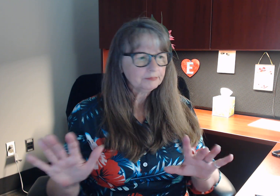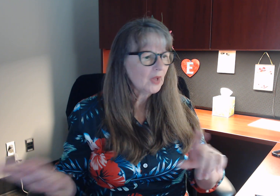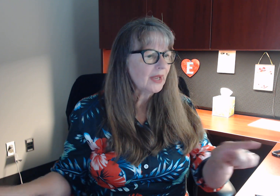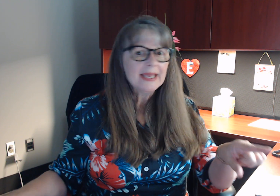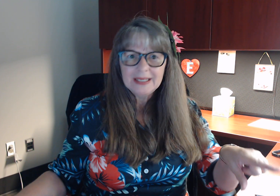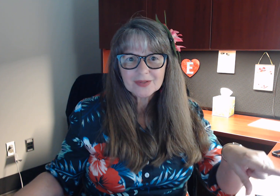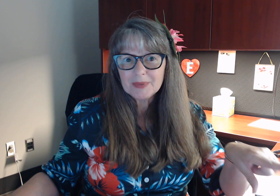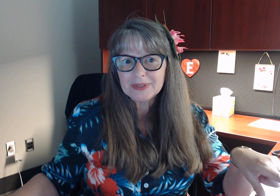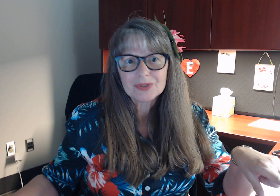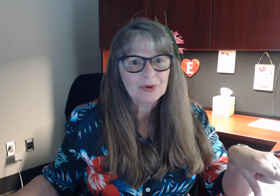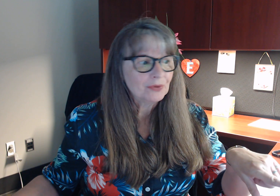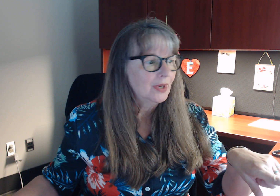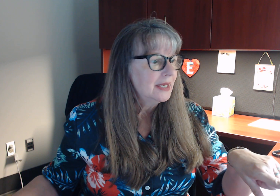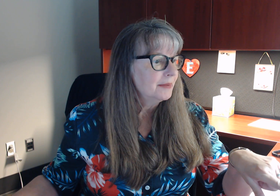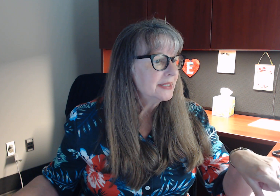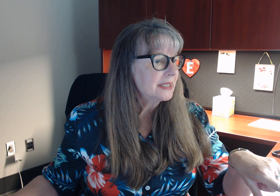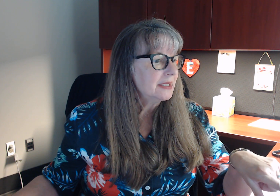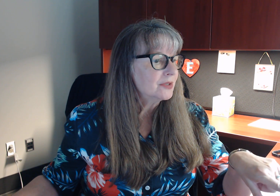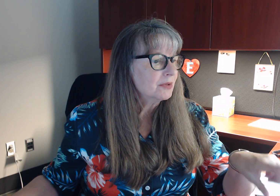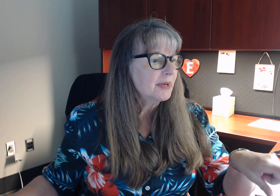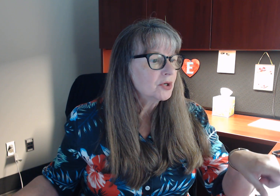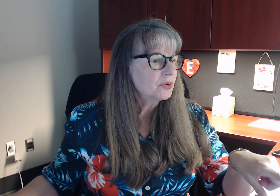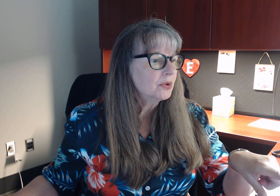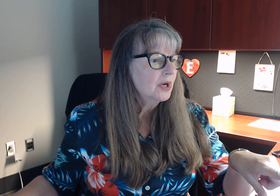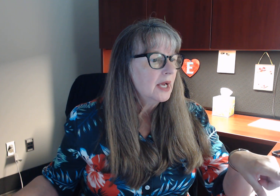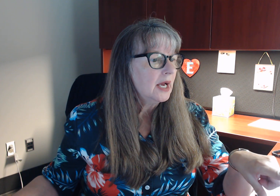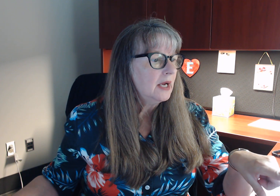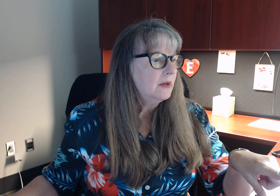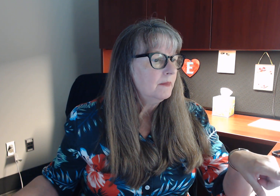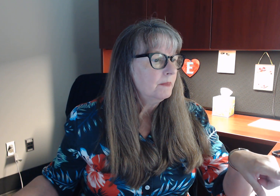Okay, so let me read this article. Let me see. So to make sure.